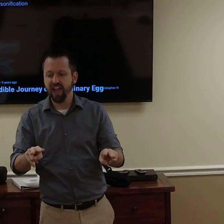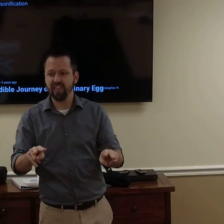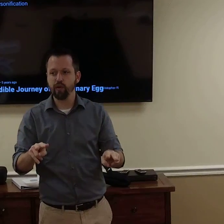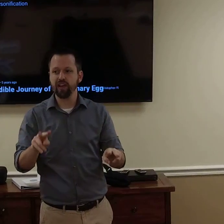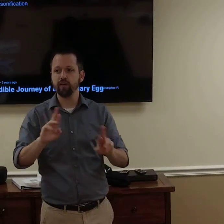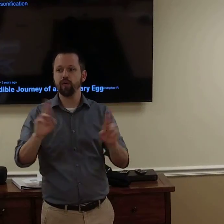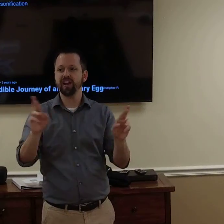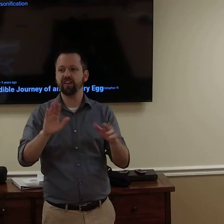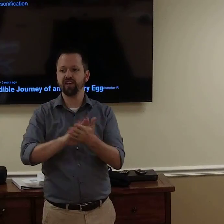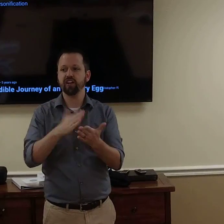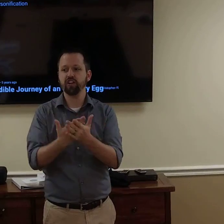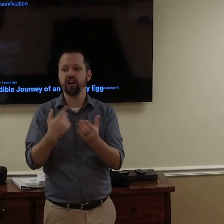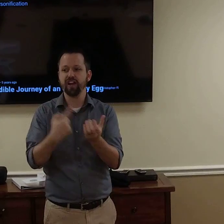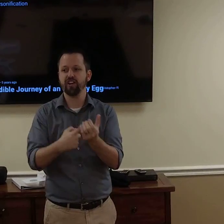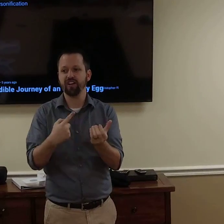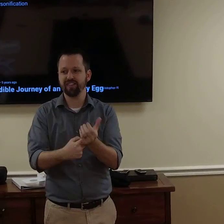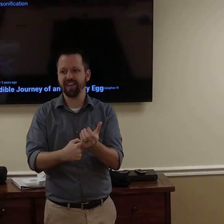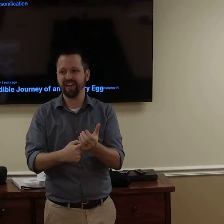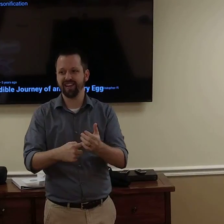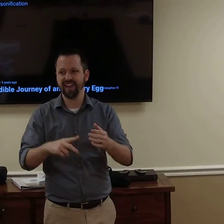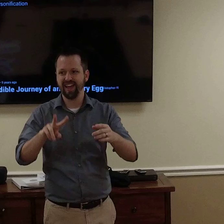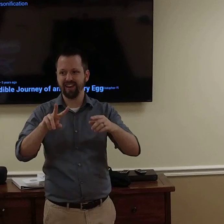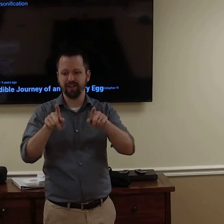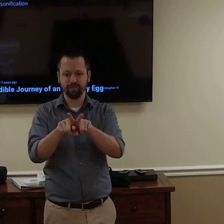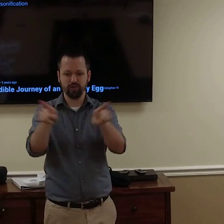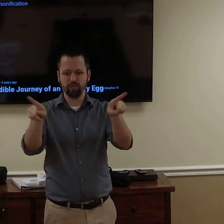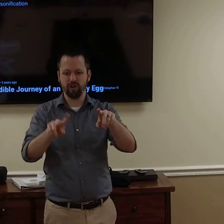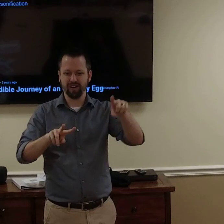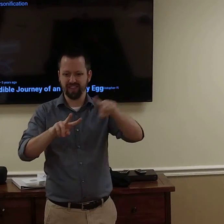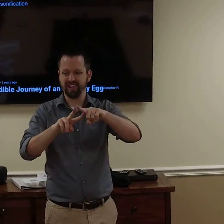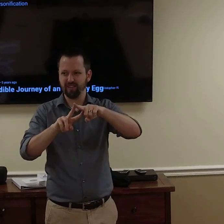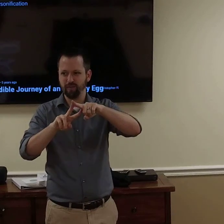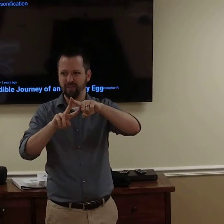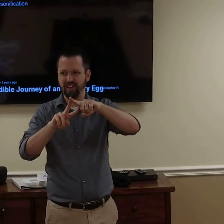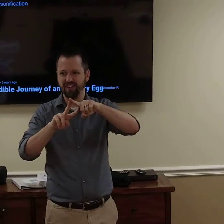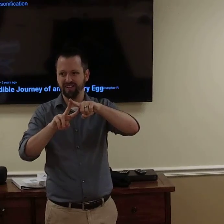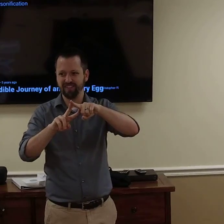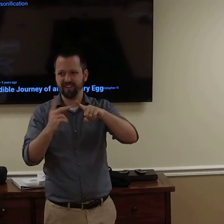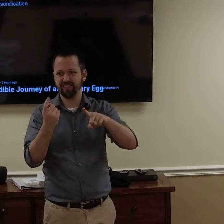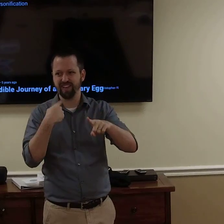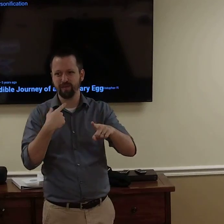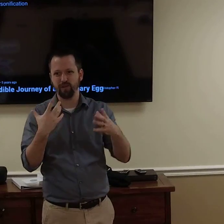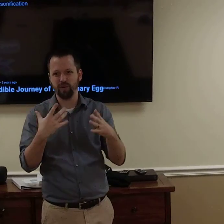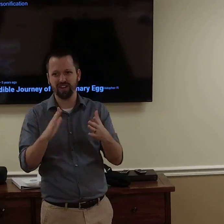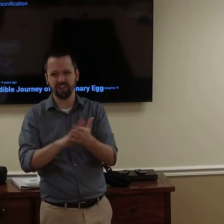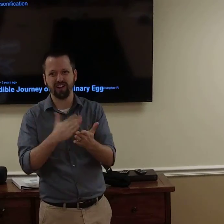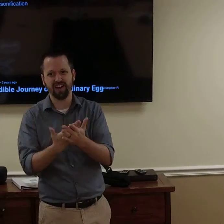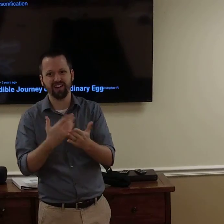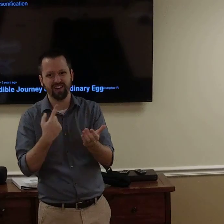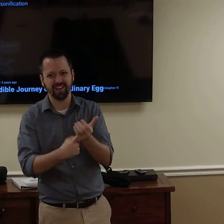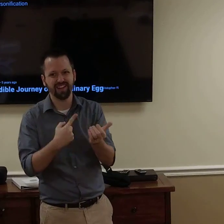they were getting ready to cook hot dogs, and they had a 2-pronged thing that they were putting the hot dogs in. They were asking if I wanted to cook a hot dog.